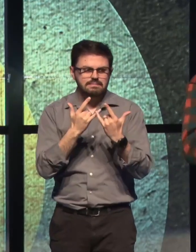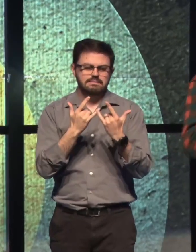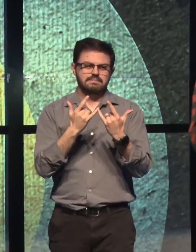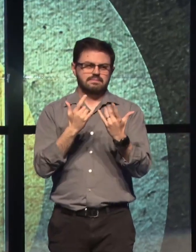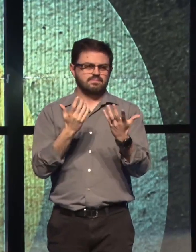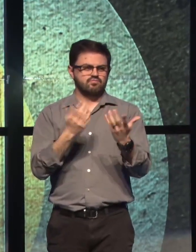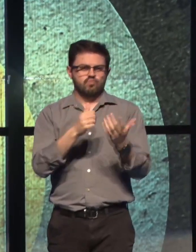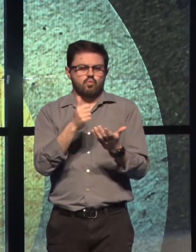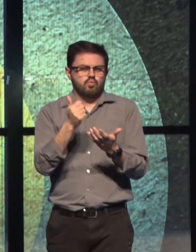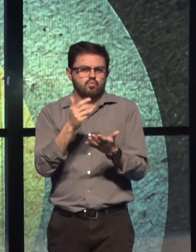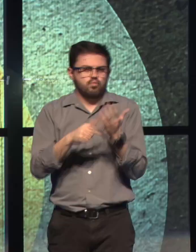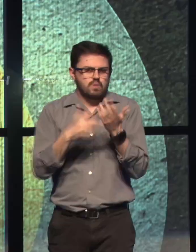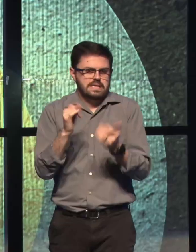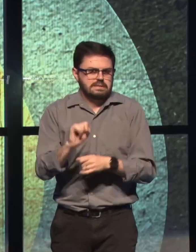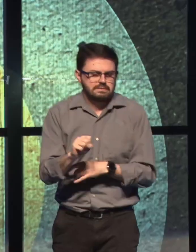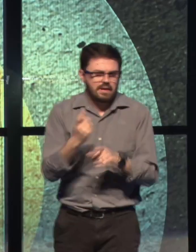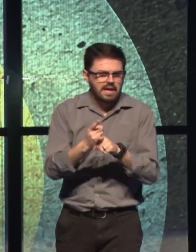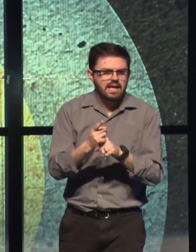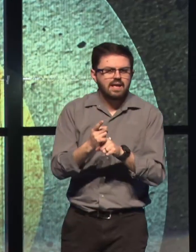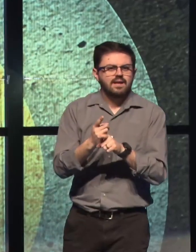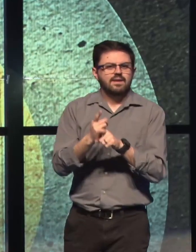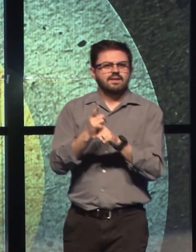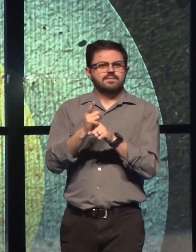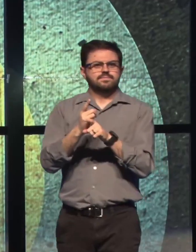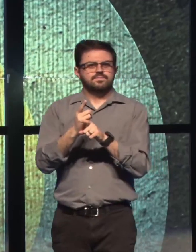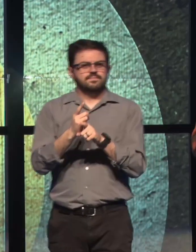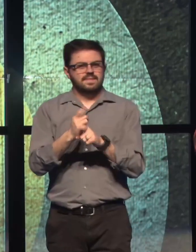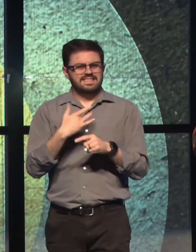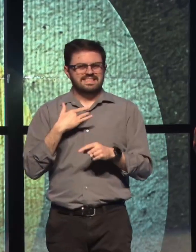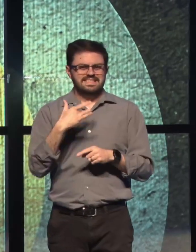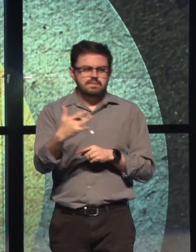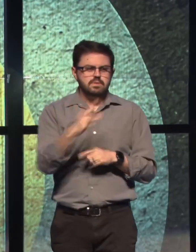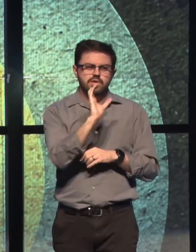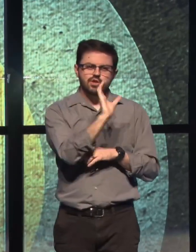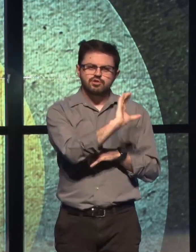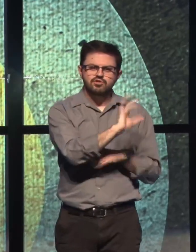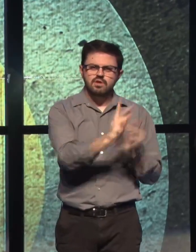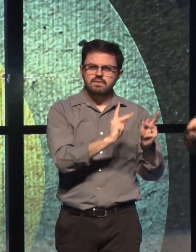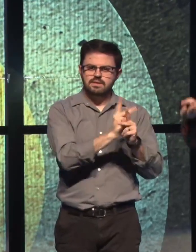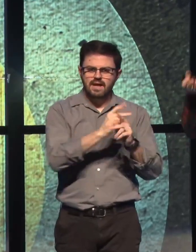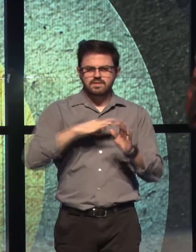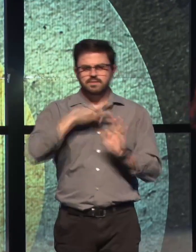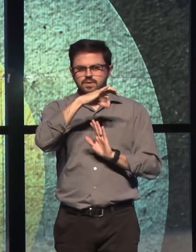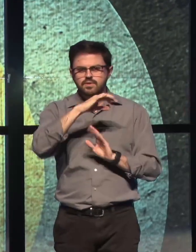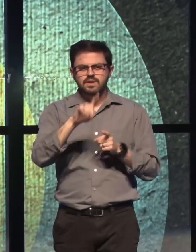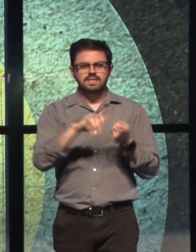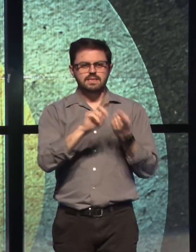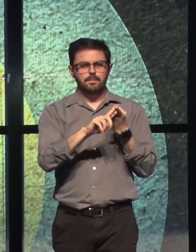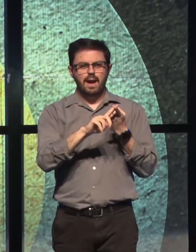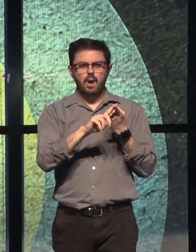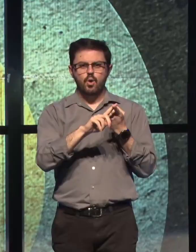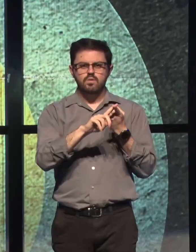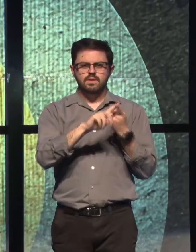tendency, right? And it becomes, and oftentimes in conservative forms of spirituality, it tends to be about personal, like the personal side